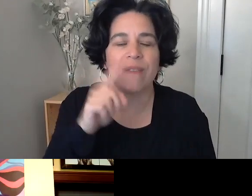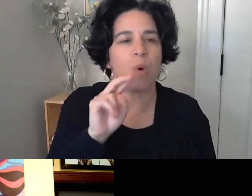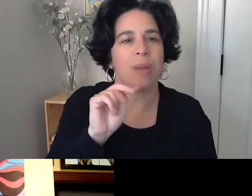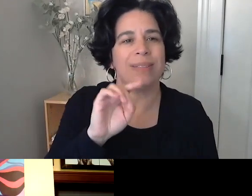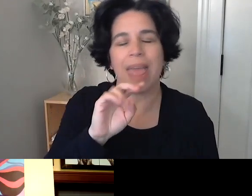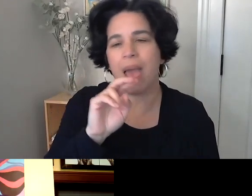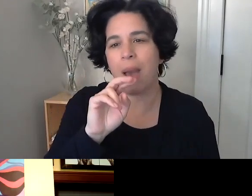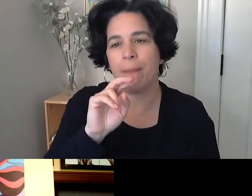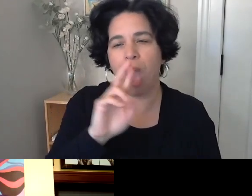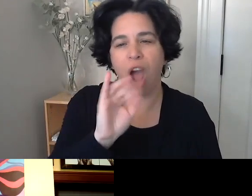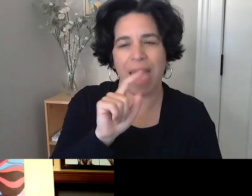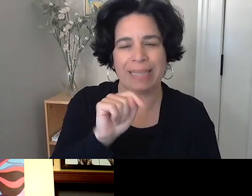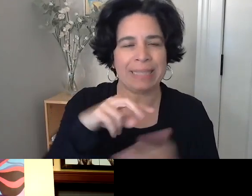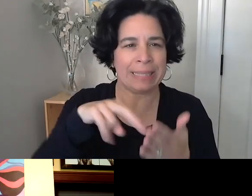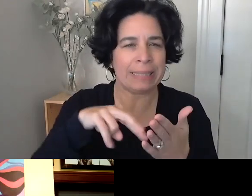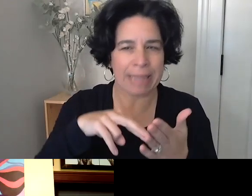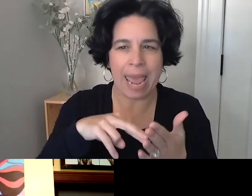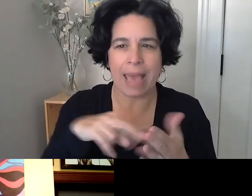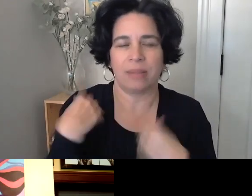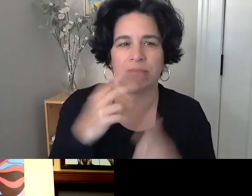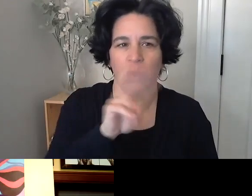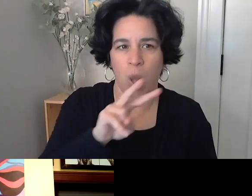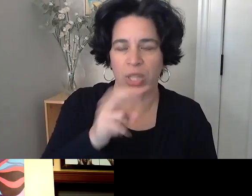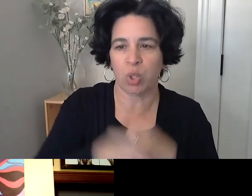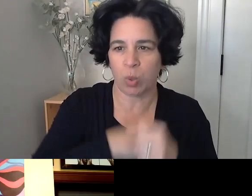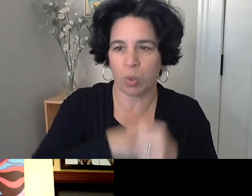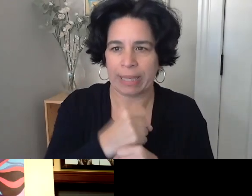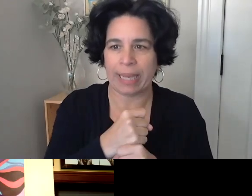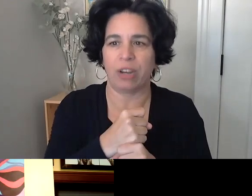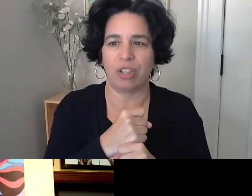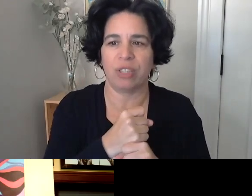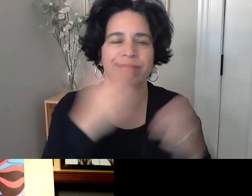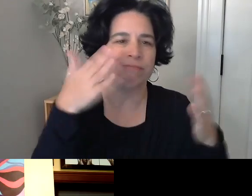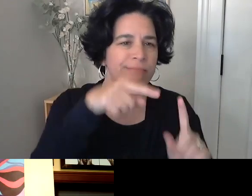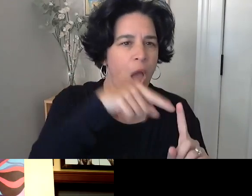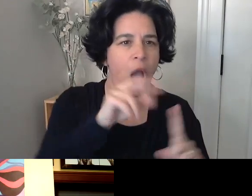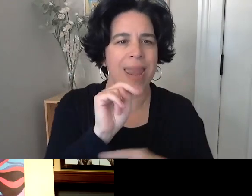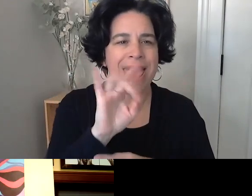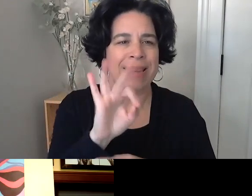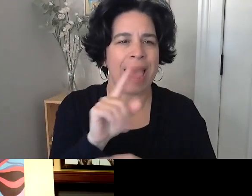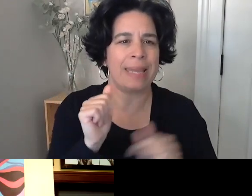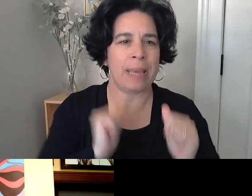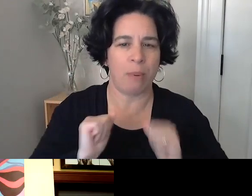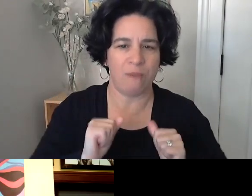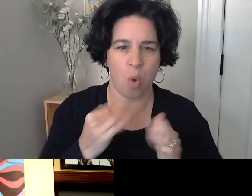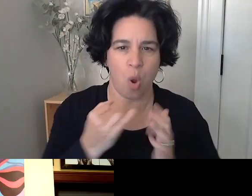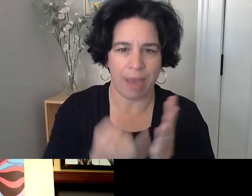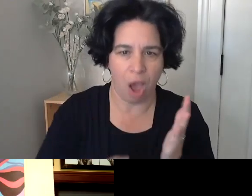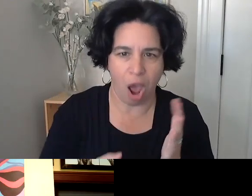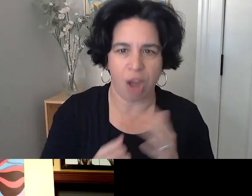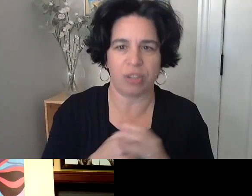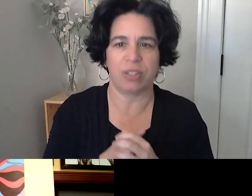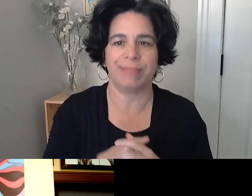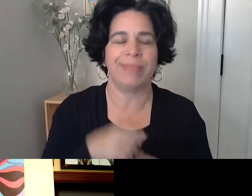Thomas has been the director of dance at RIT for 22 years. His focus is